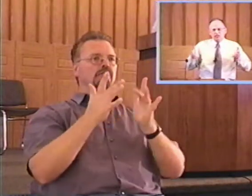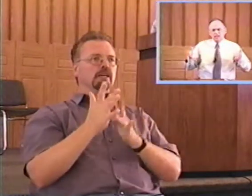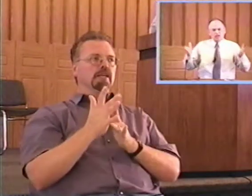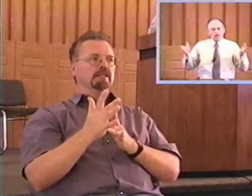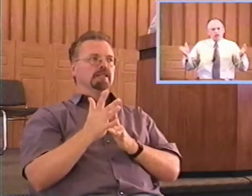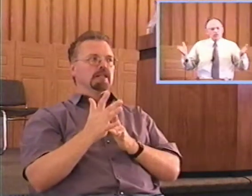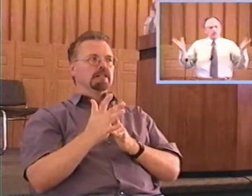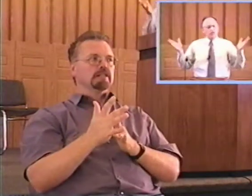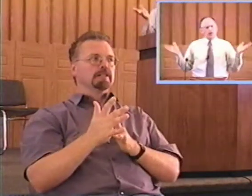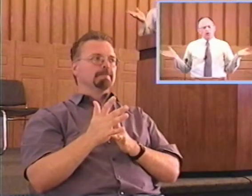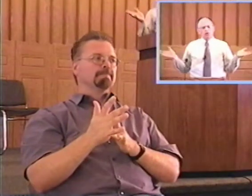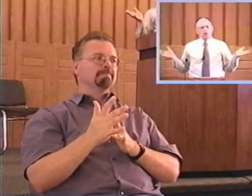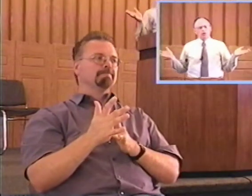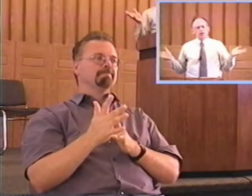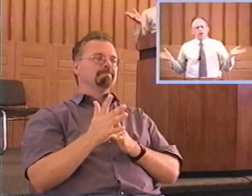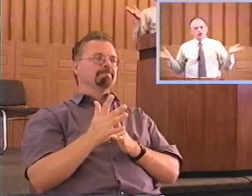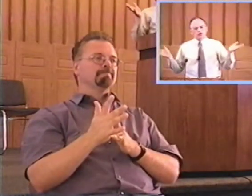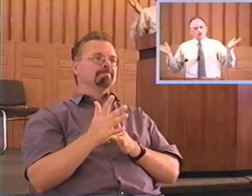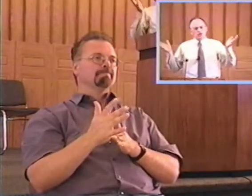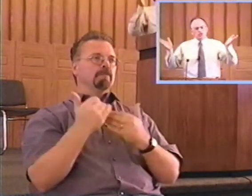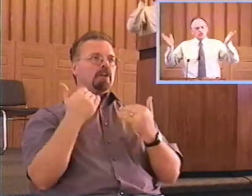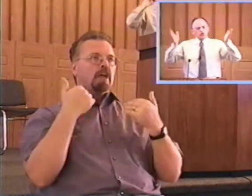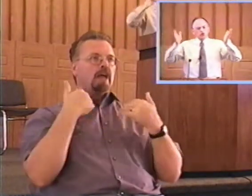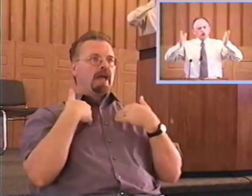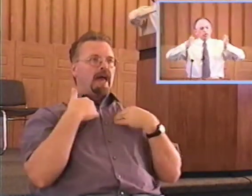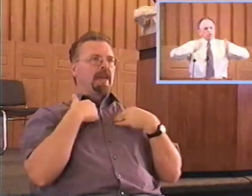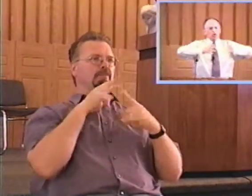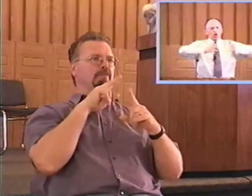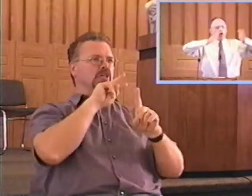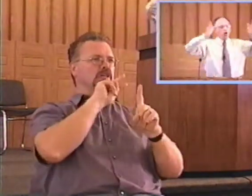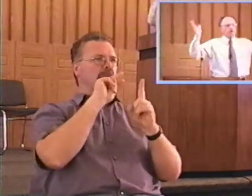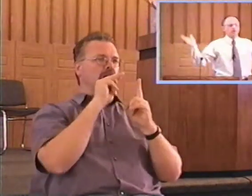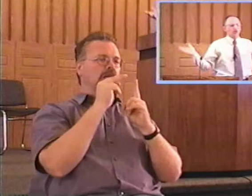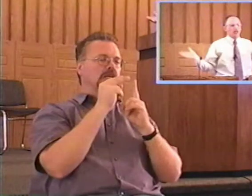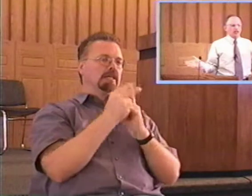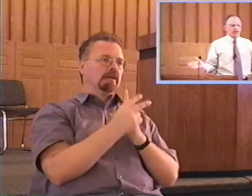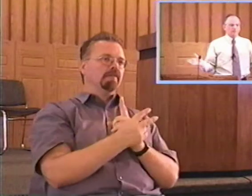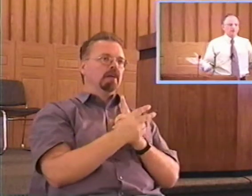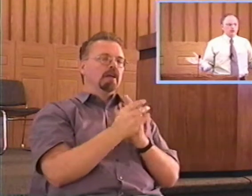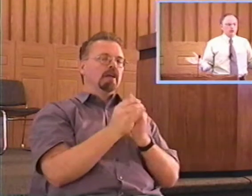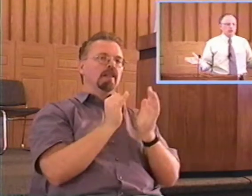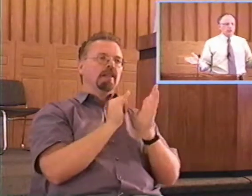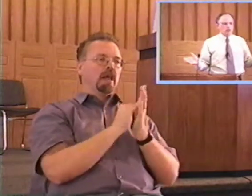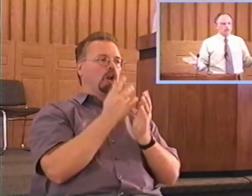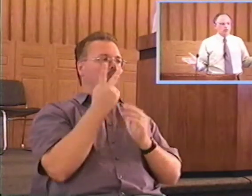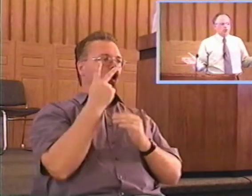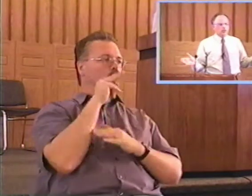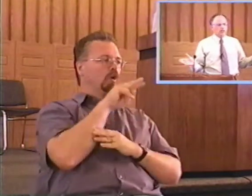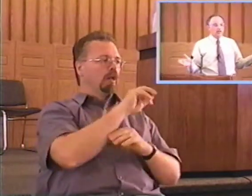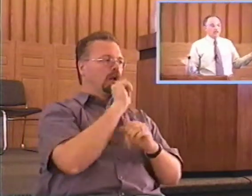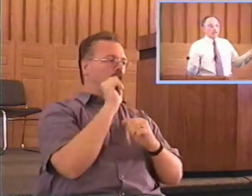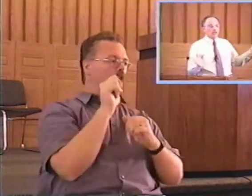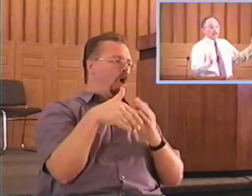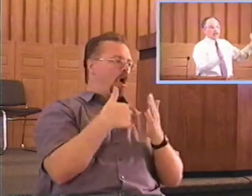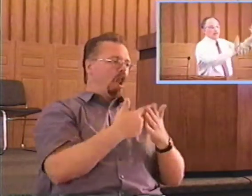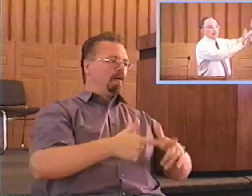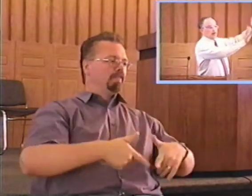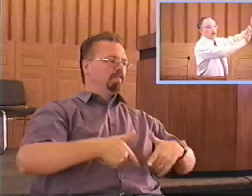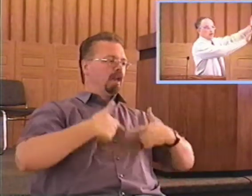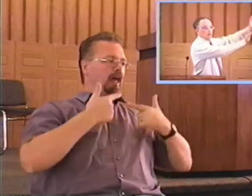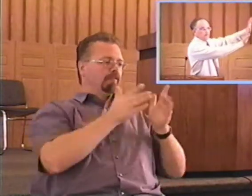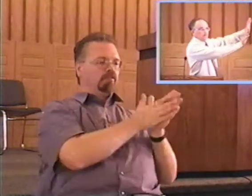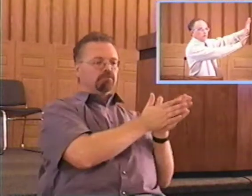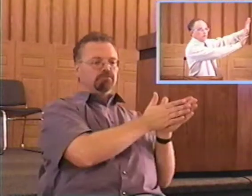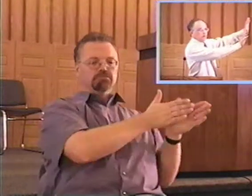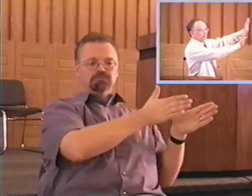an eschatological outlook. Jesus looked at all of life in